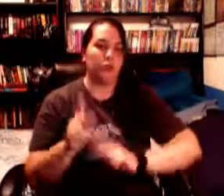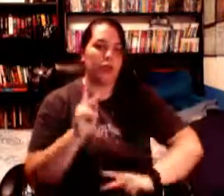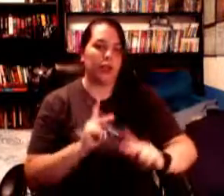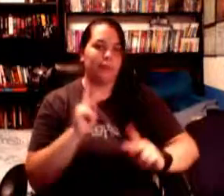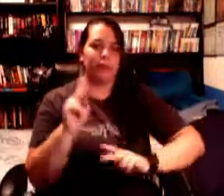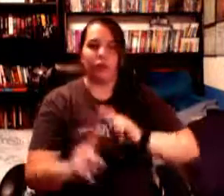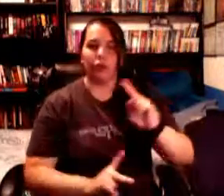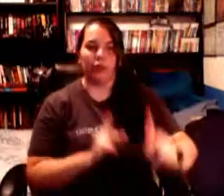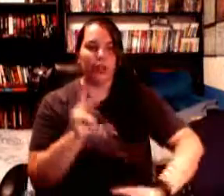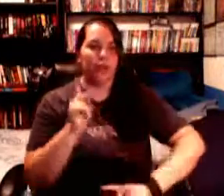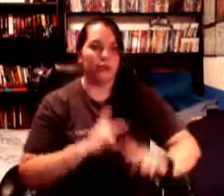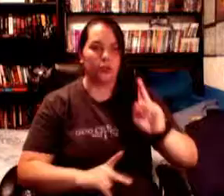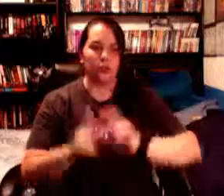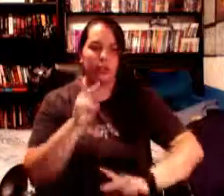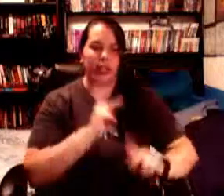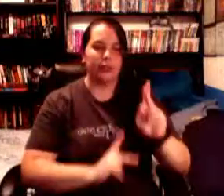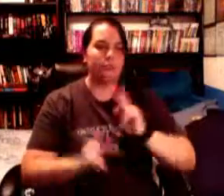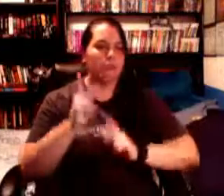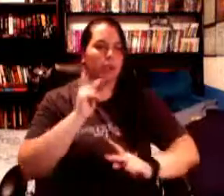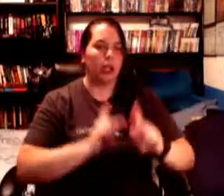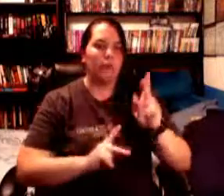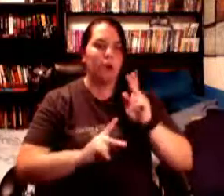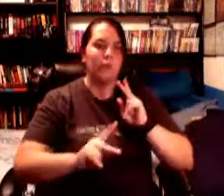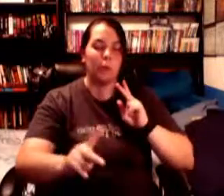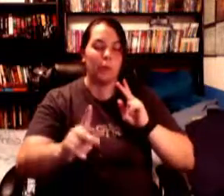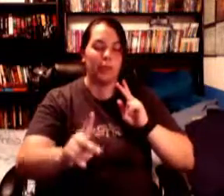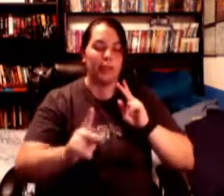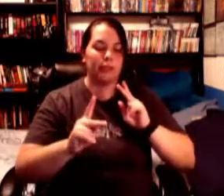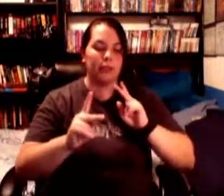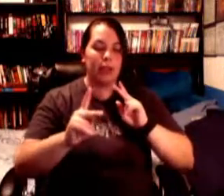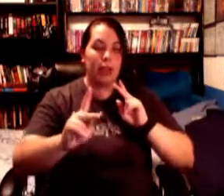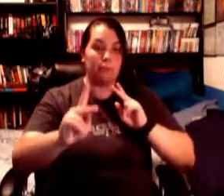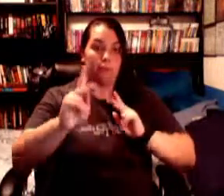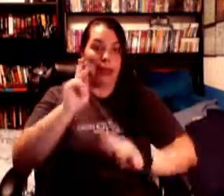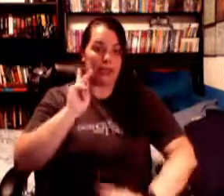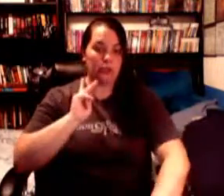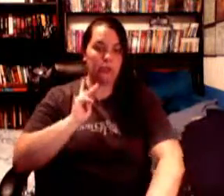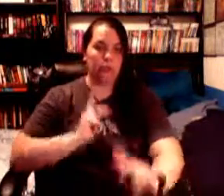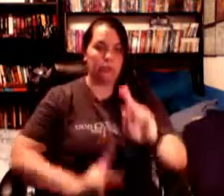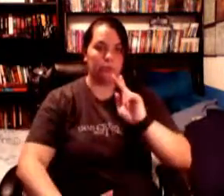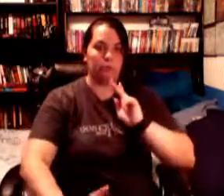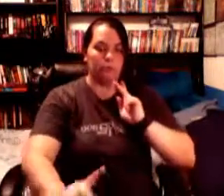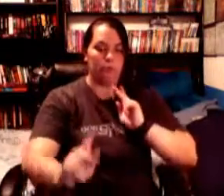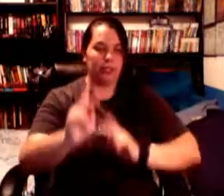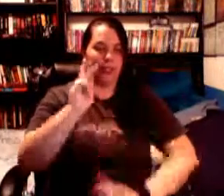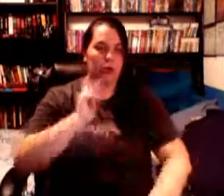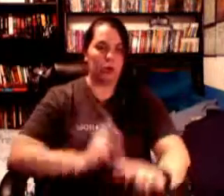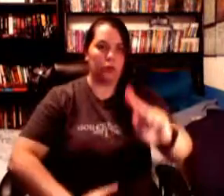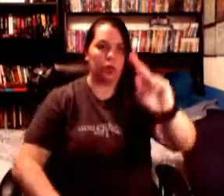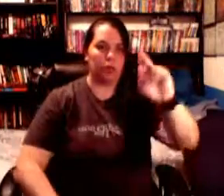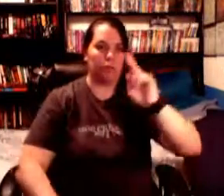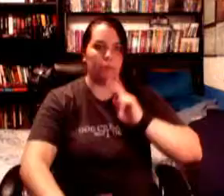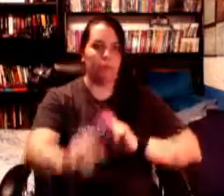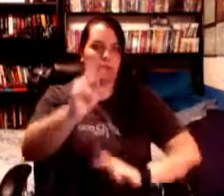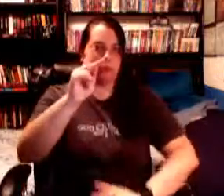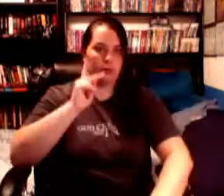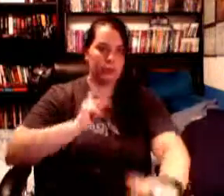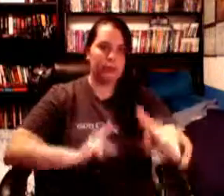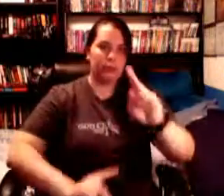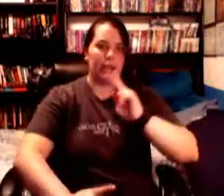circle it. You can circle it out, circle it in. Most people bring it back to them, like down, up,